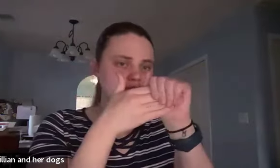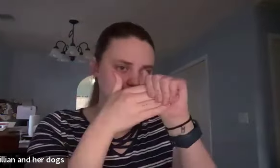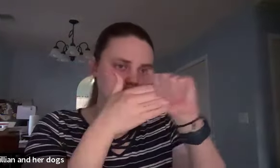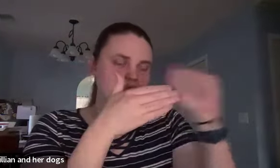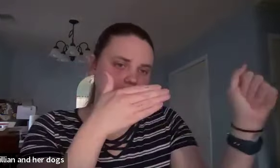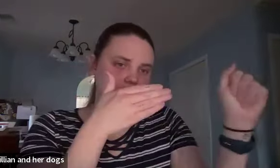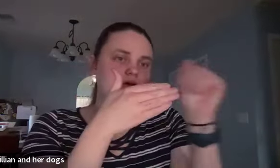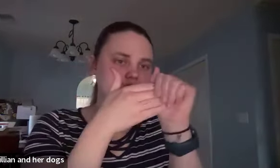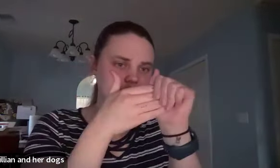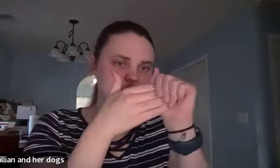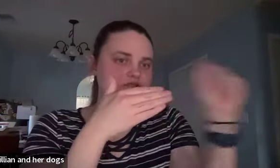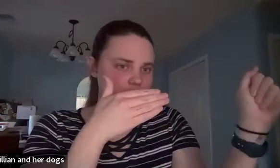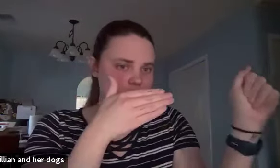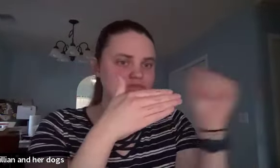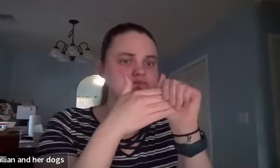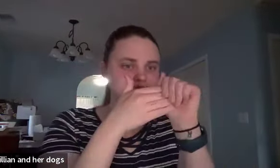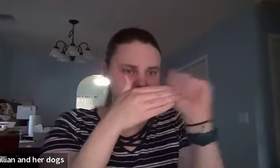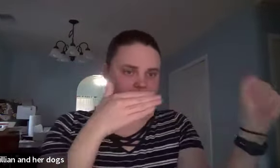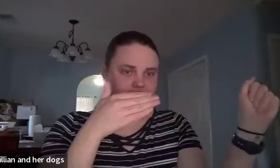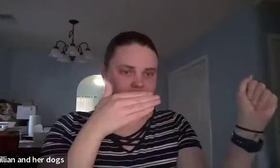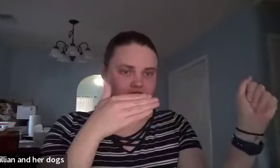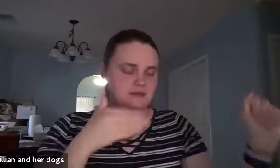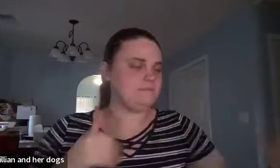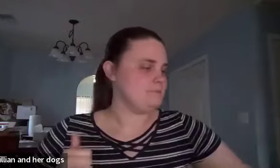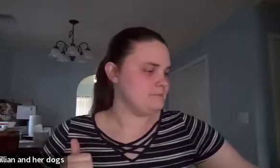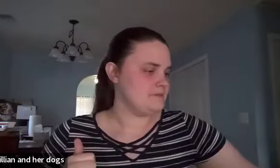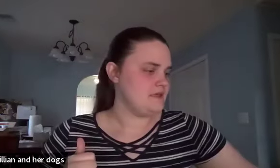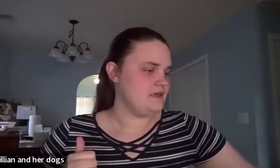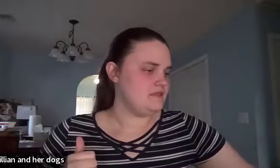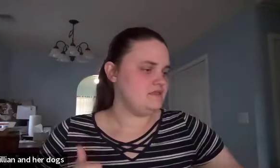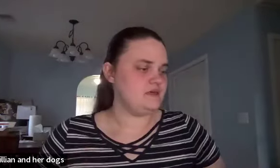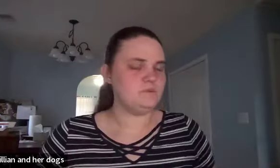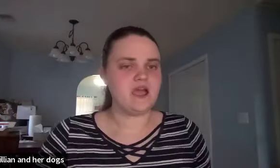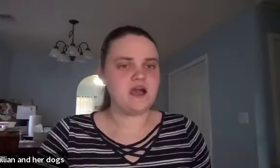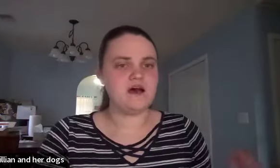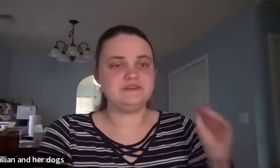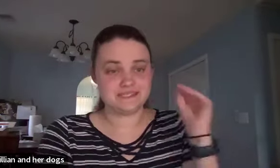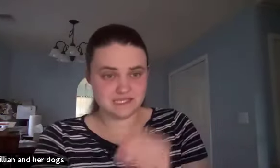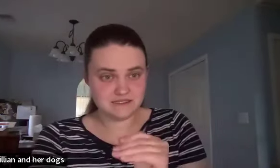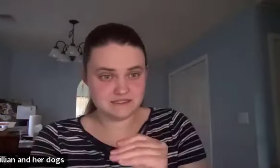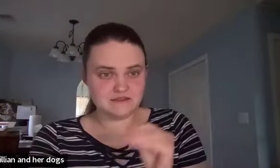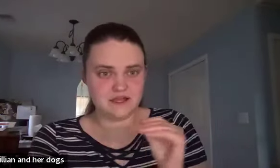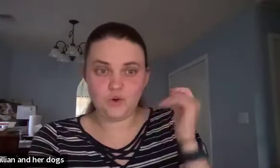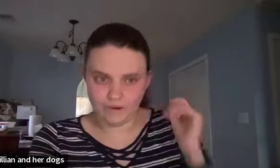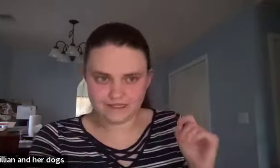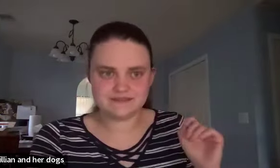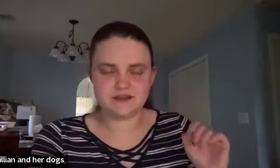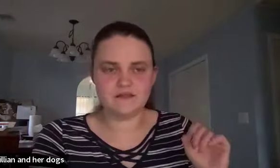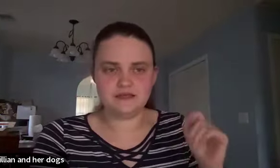then pull it like that. Yeah. Dollar. Okay. Then we have cents, like coins, not like